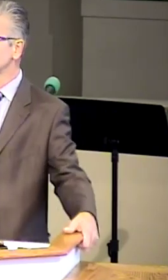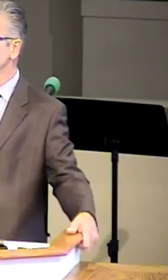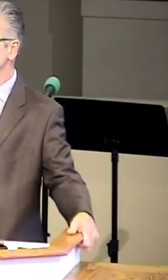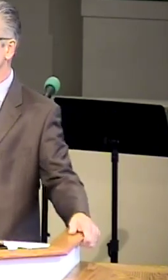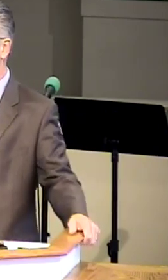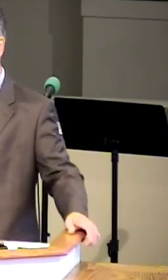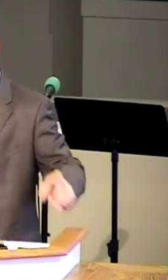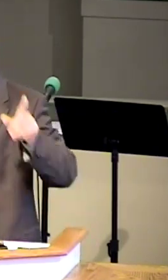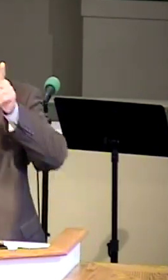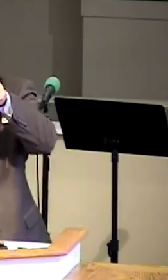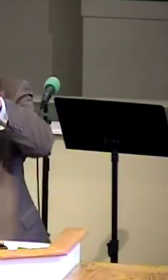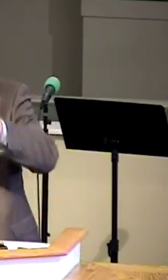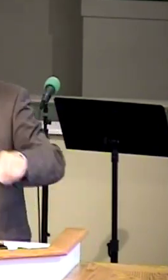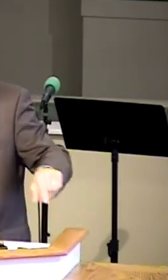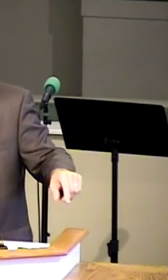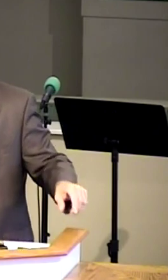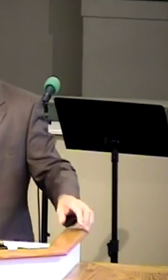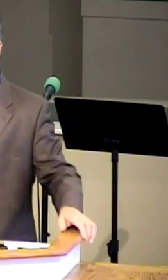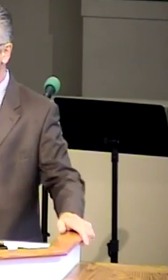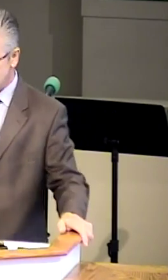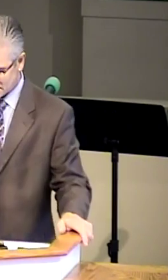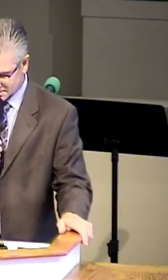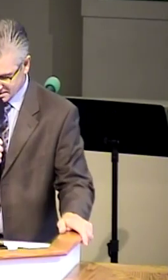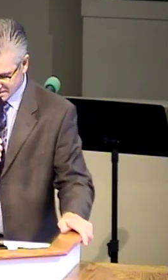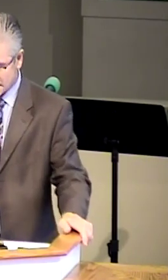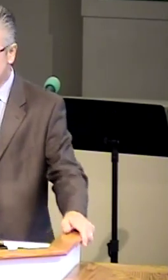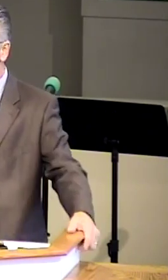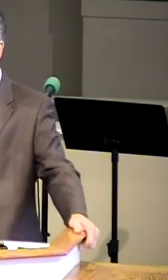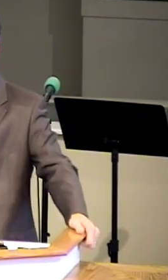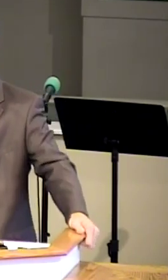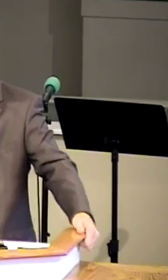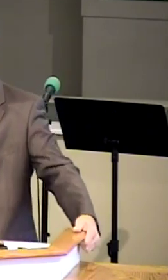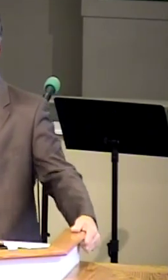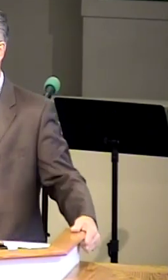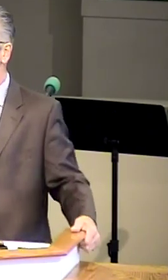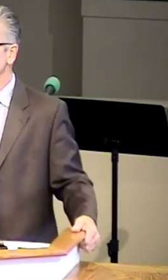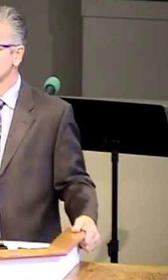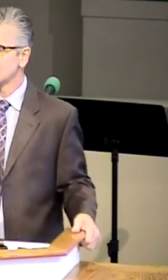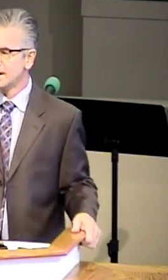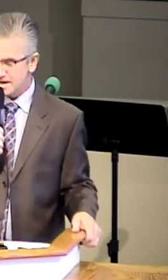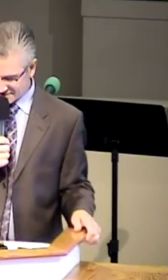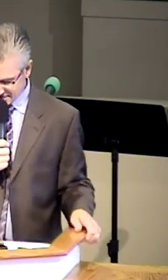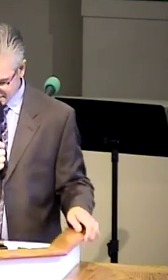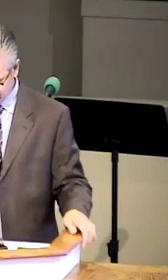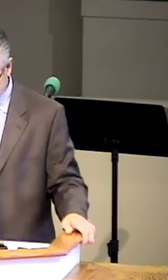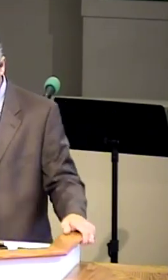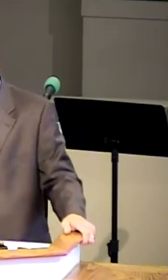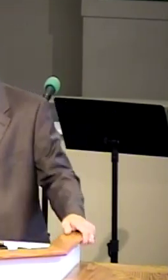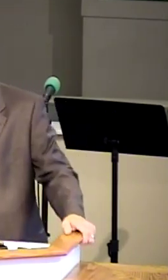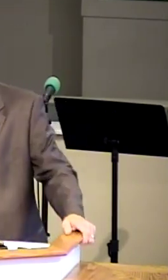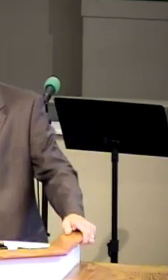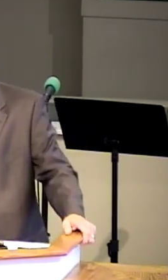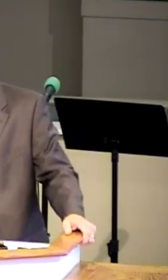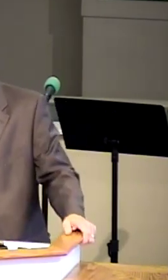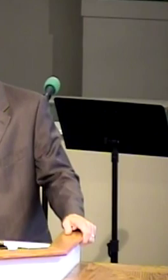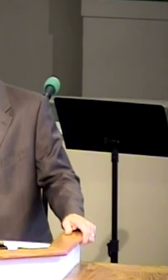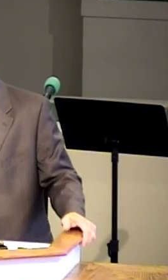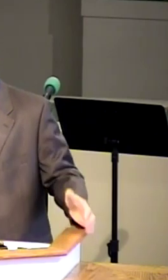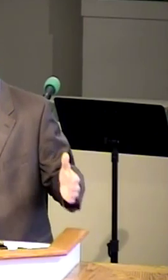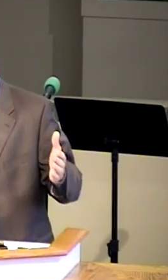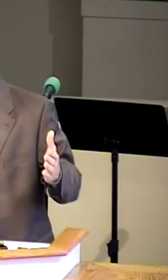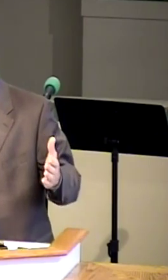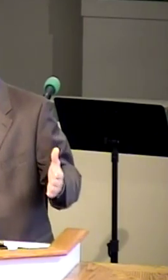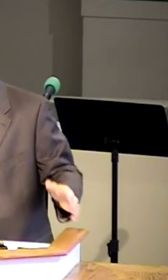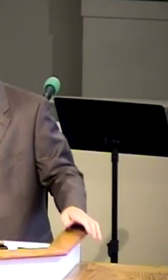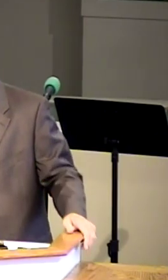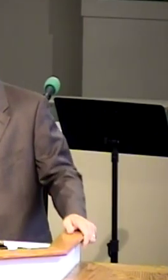Philip, and he said, I want you to go get close to him, and there's something I have for you to do. It says